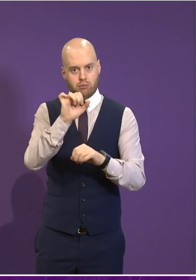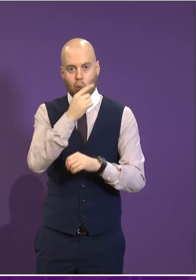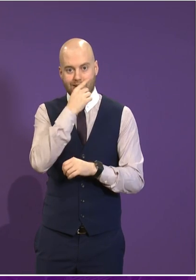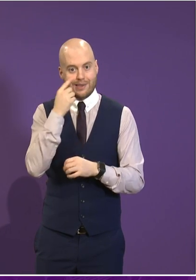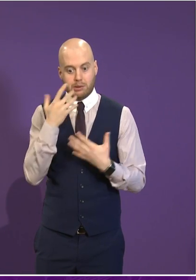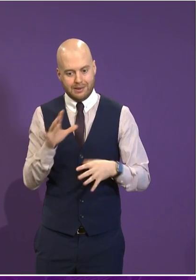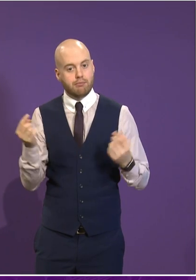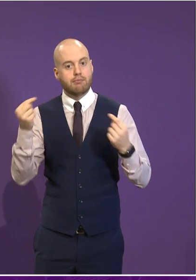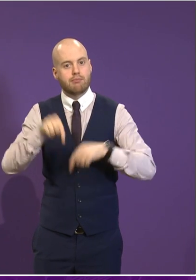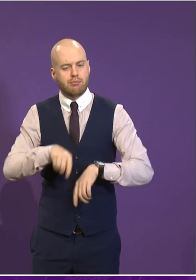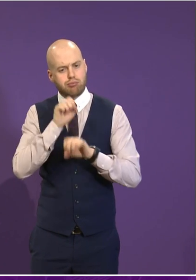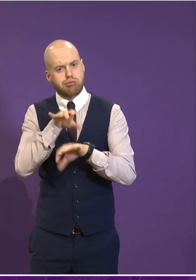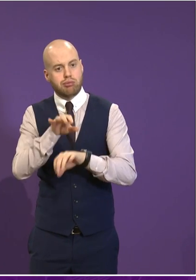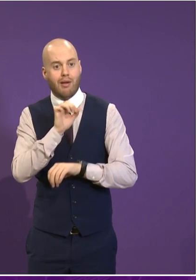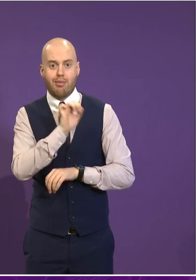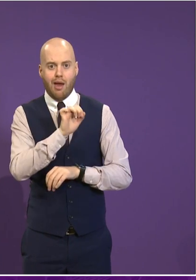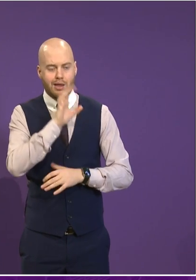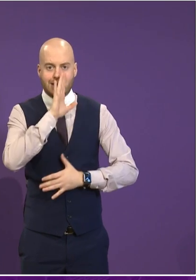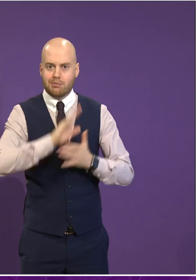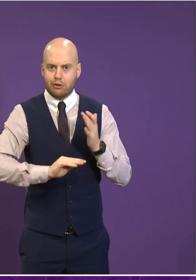from you about their difficulties